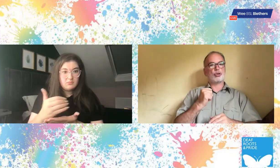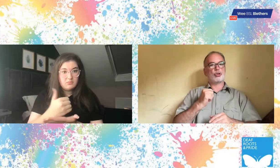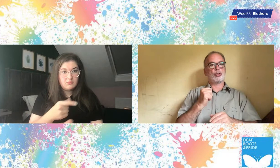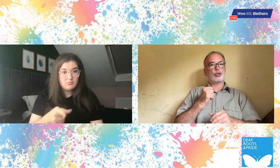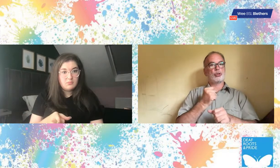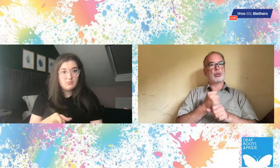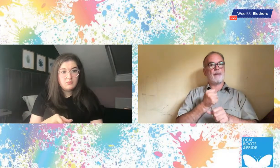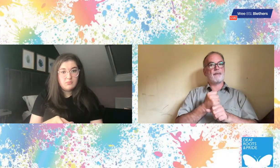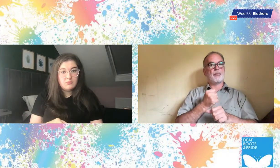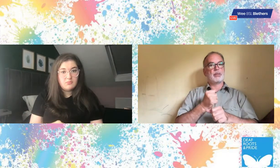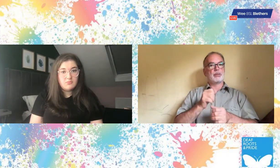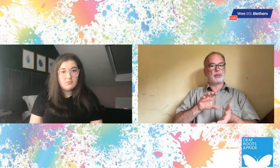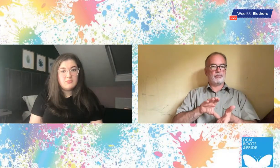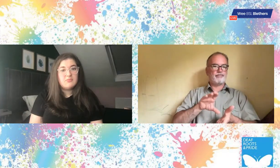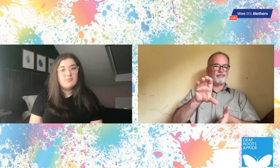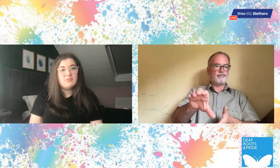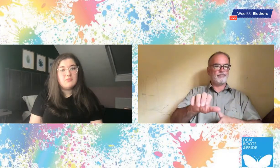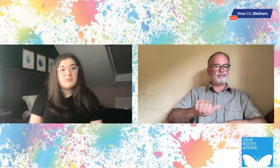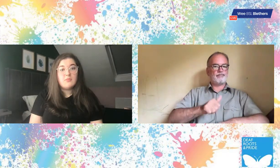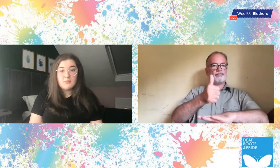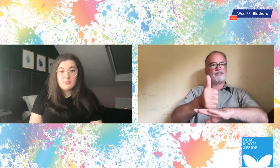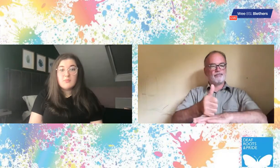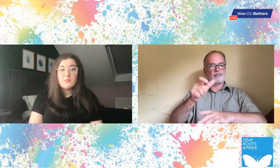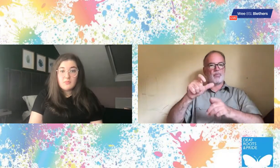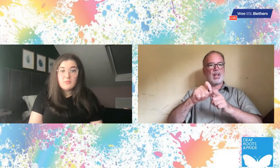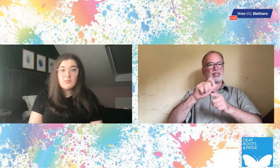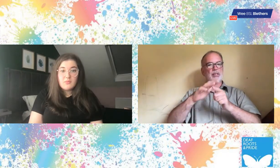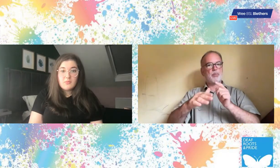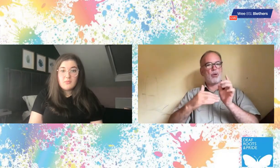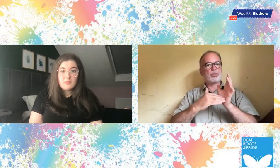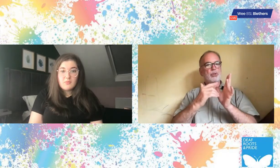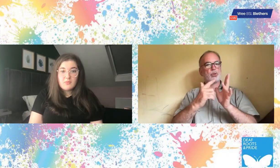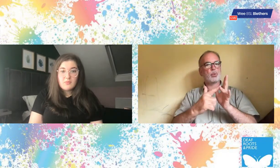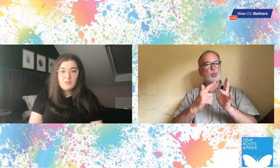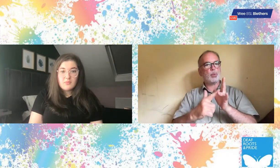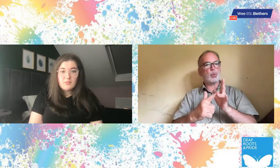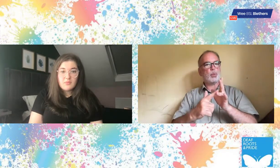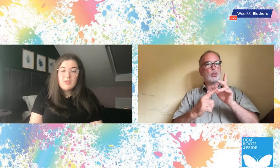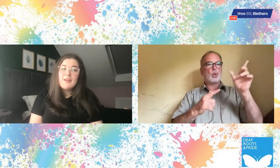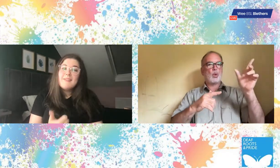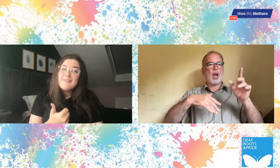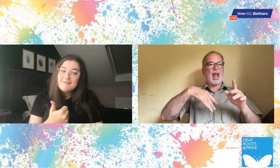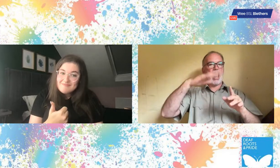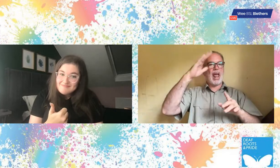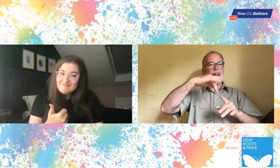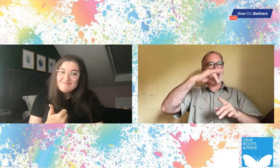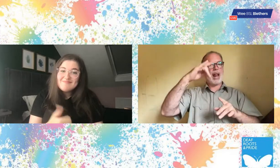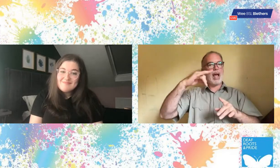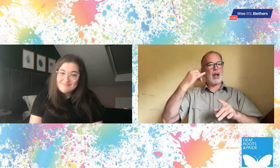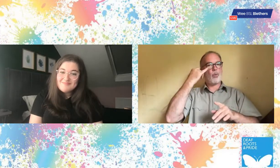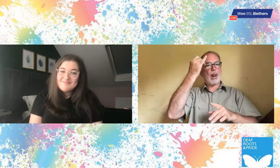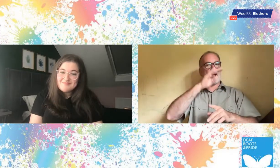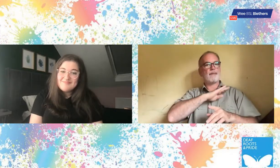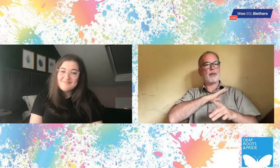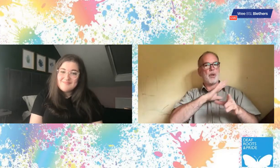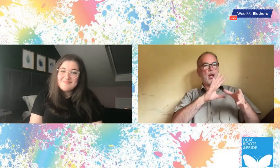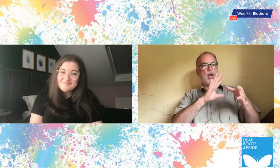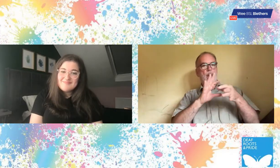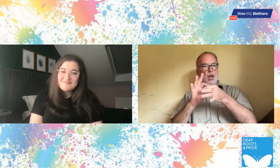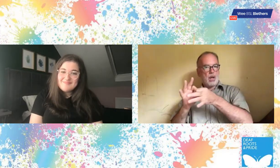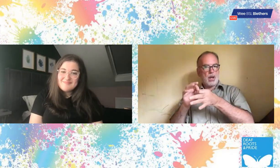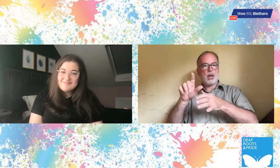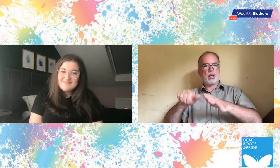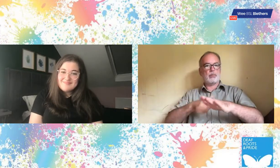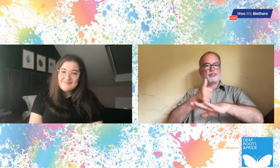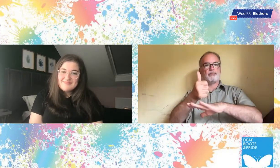about less than 100 wildcats still in the wild in Scotland. So that's a project that's run from